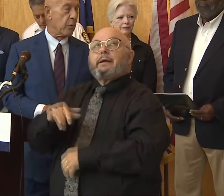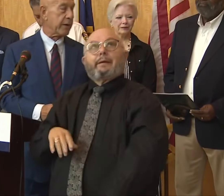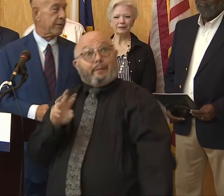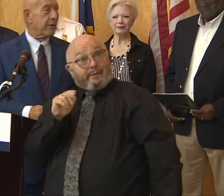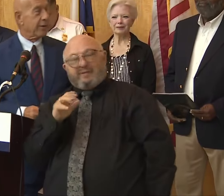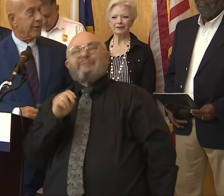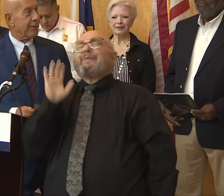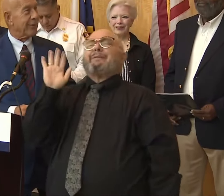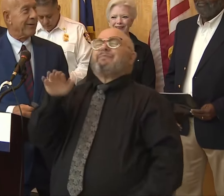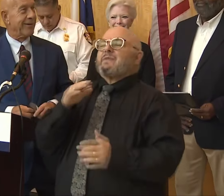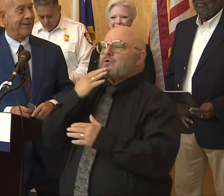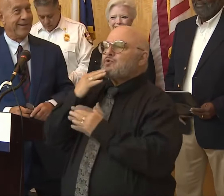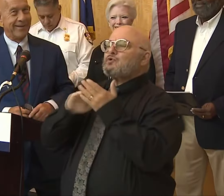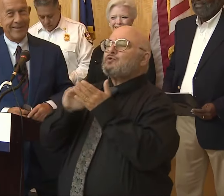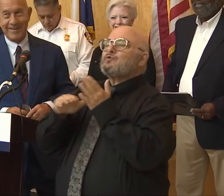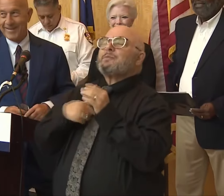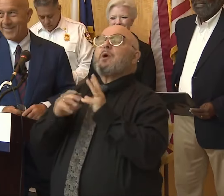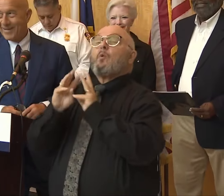Weather,